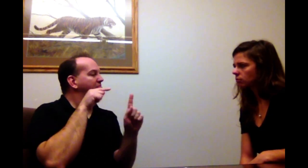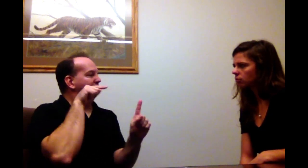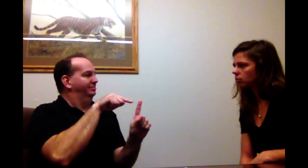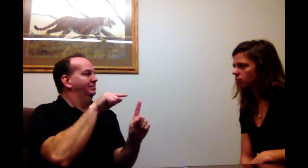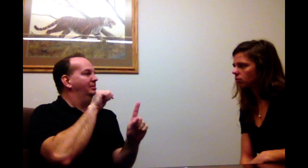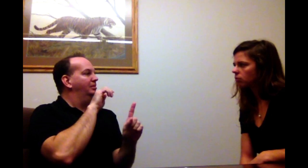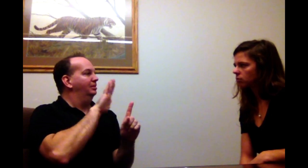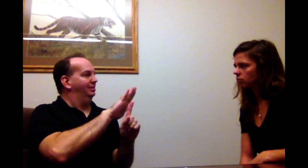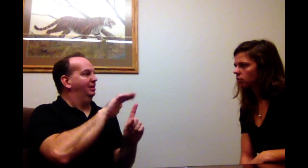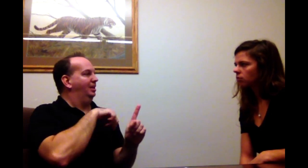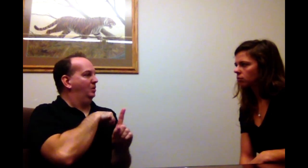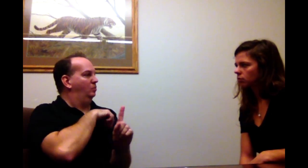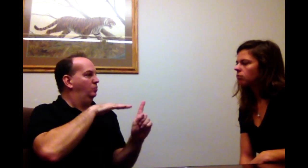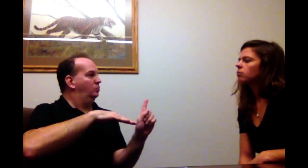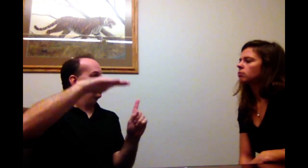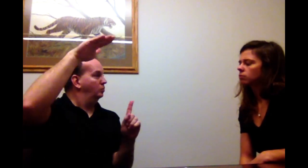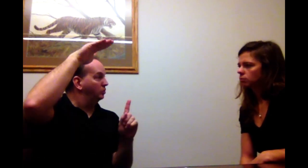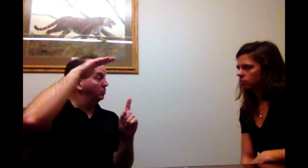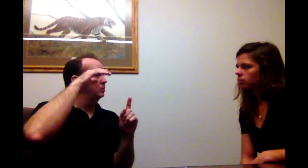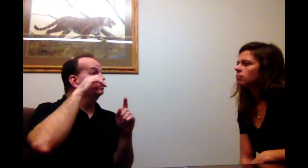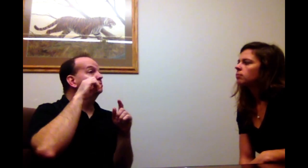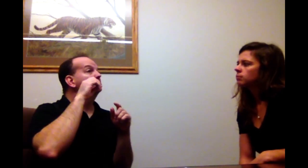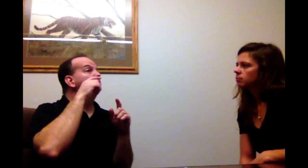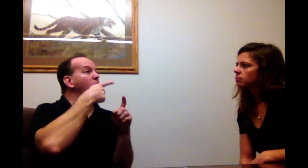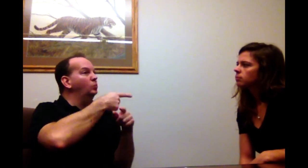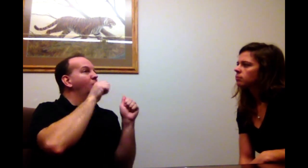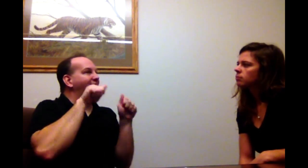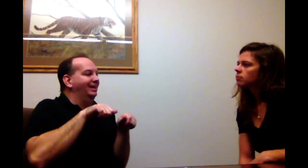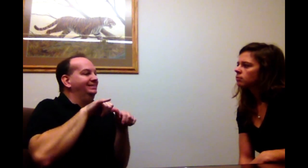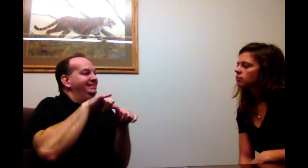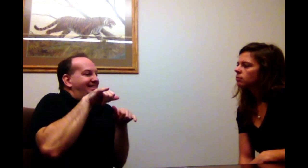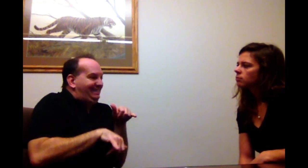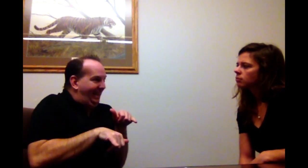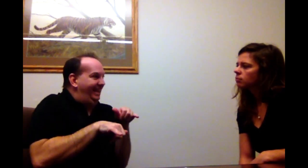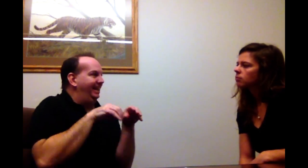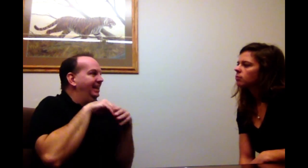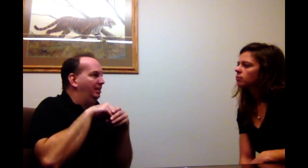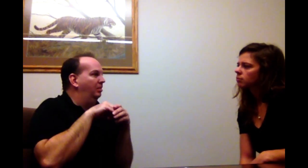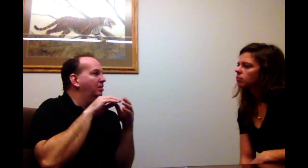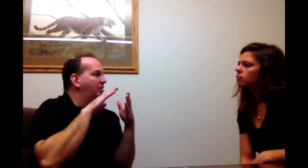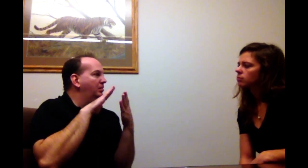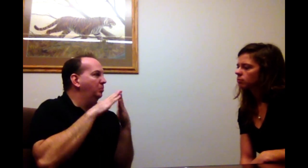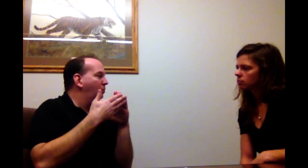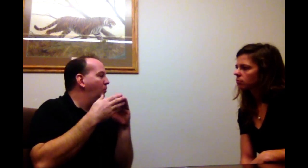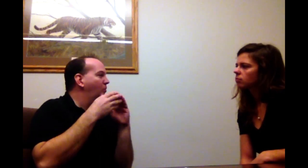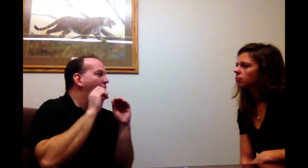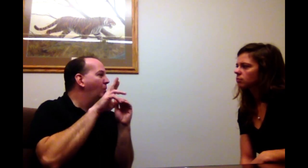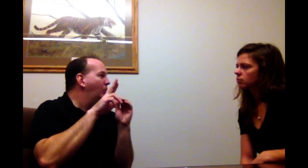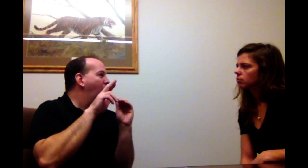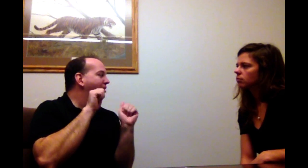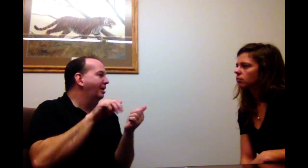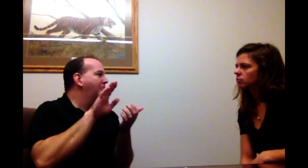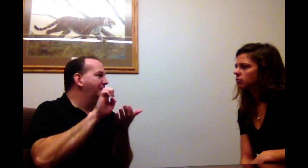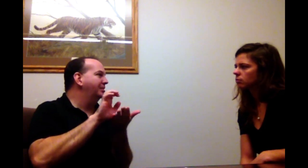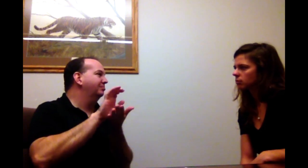instantly. If their attitude changes as they grow up, they can stay in the community or be excluded.